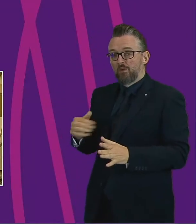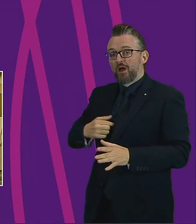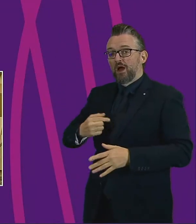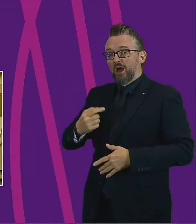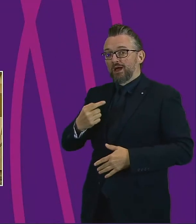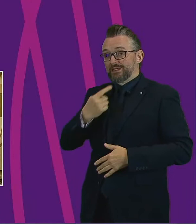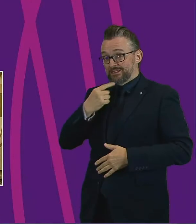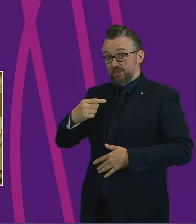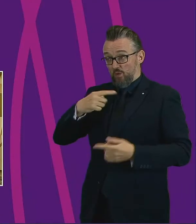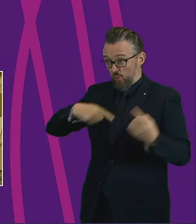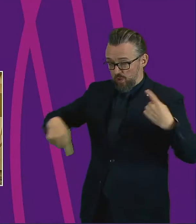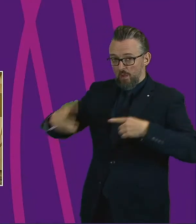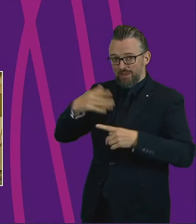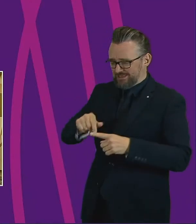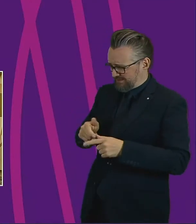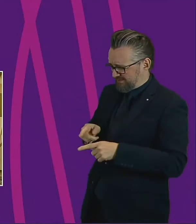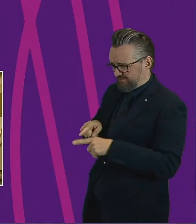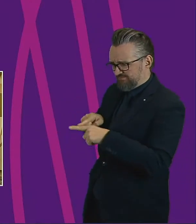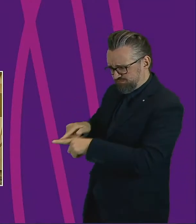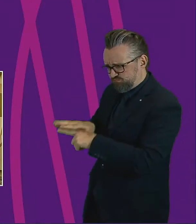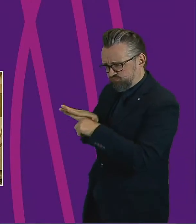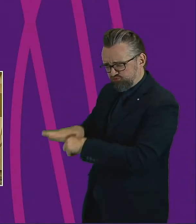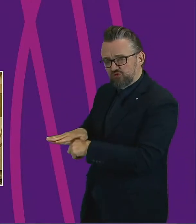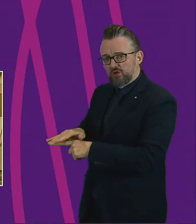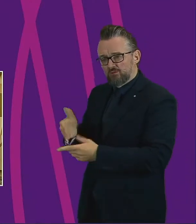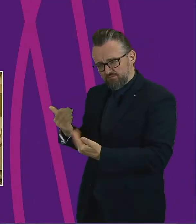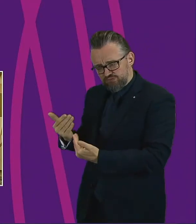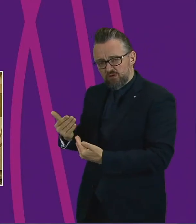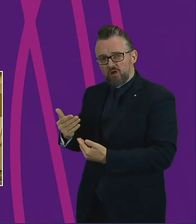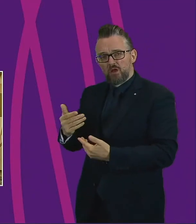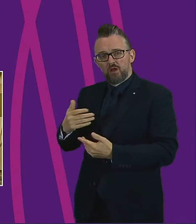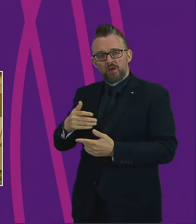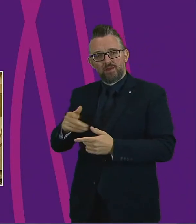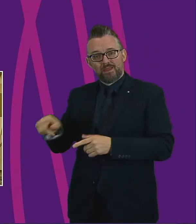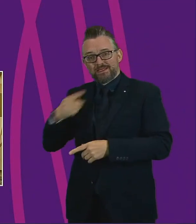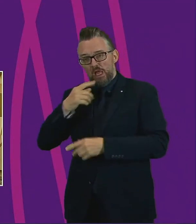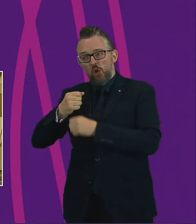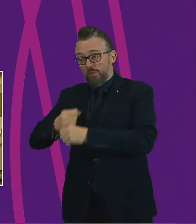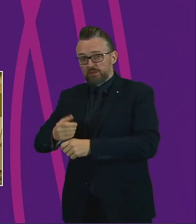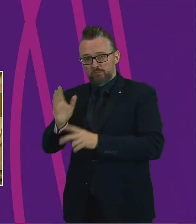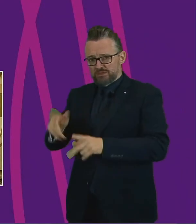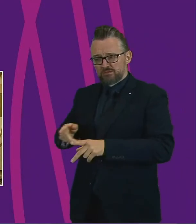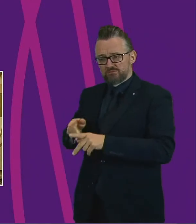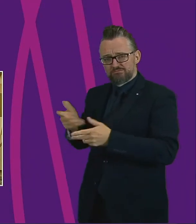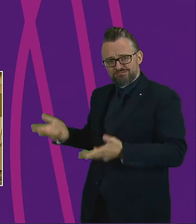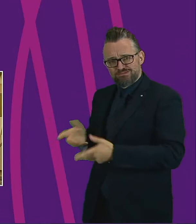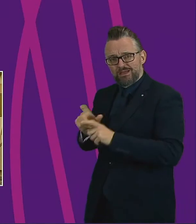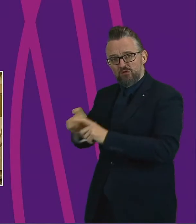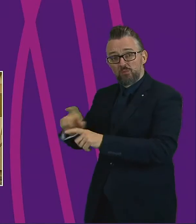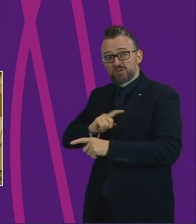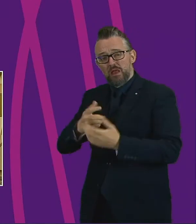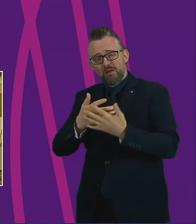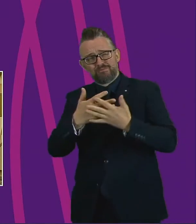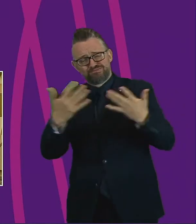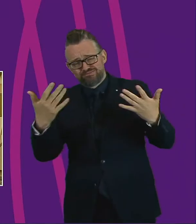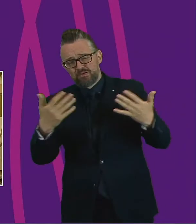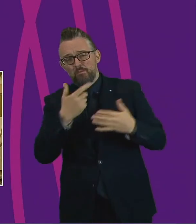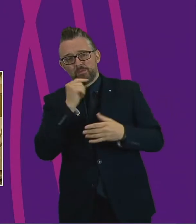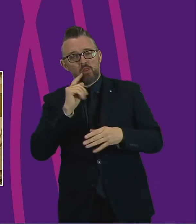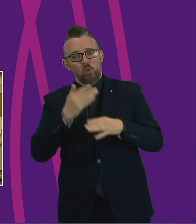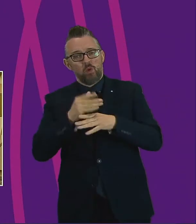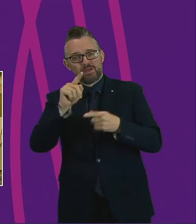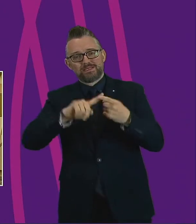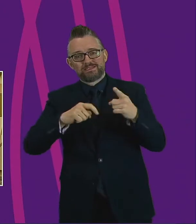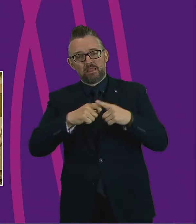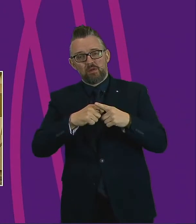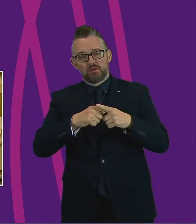hold the UK Government to that commitment on behalf of the hundreds of people who work in East Kilbride. But can I say